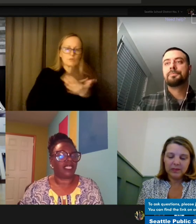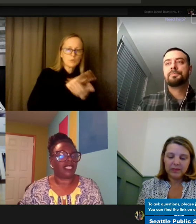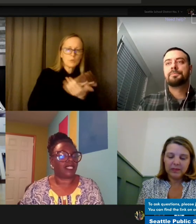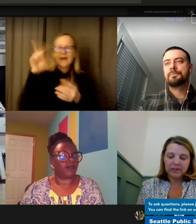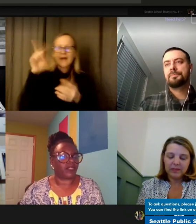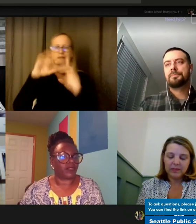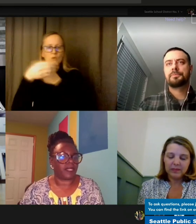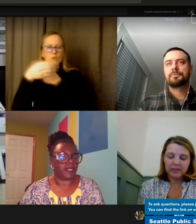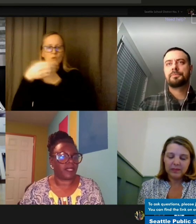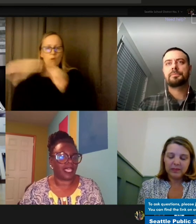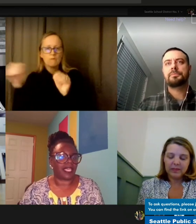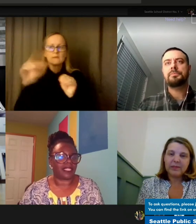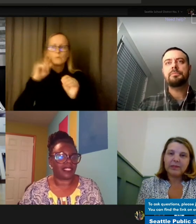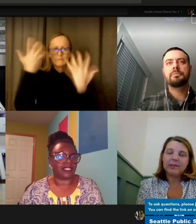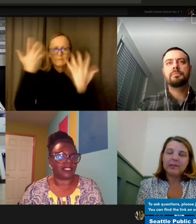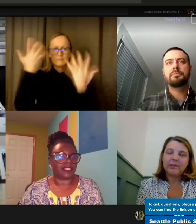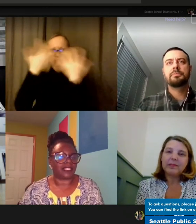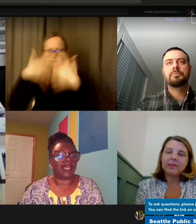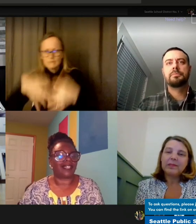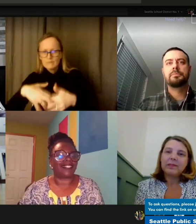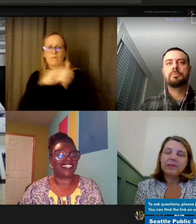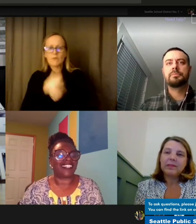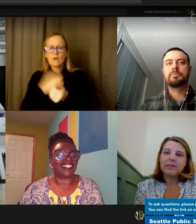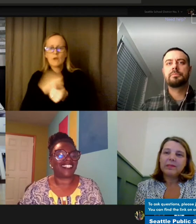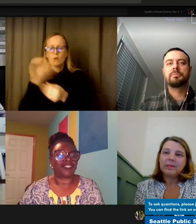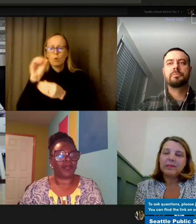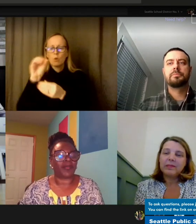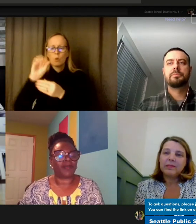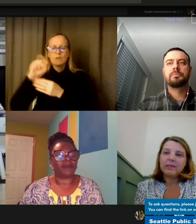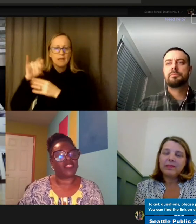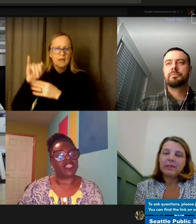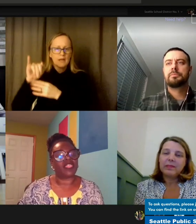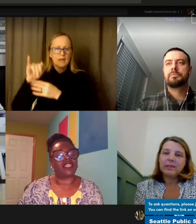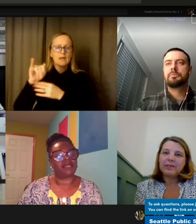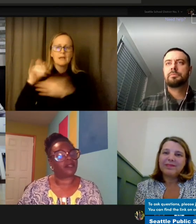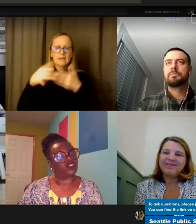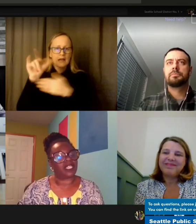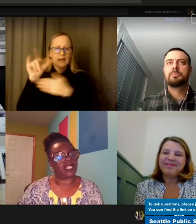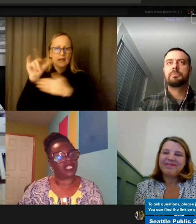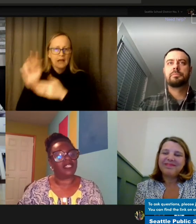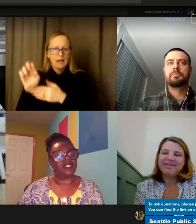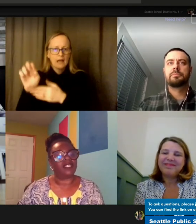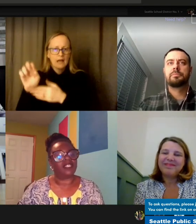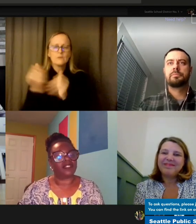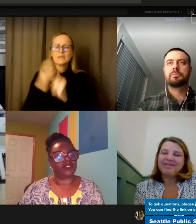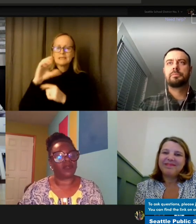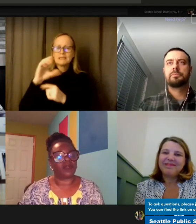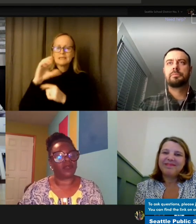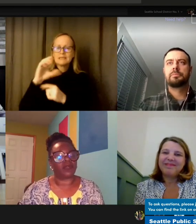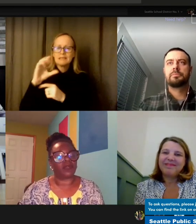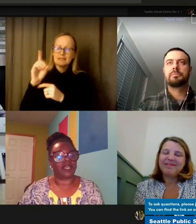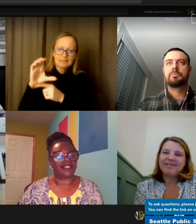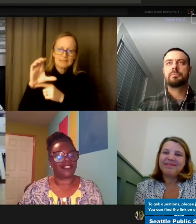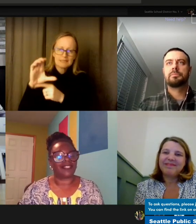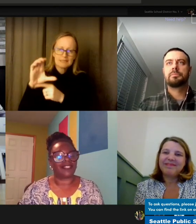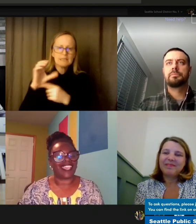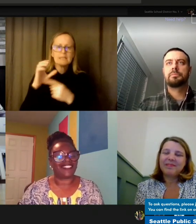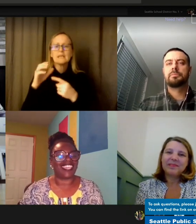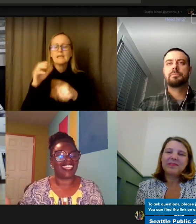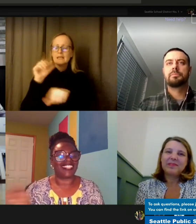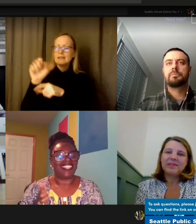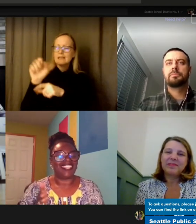alignment with OSPI guidance and Department of Health and Labor and Industry to support staffing